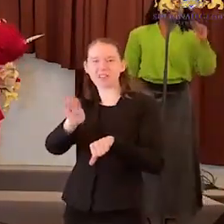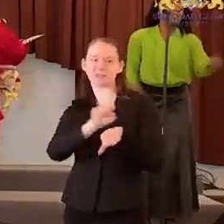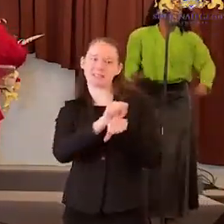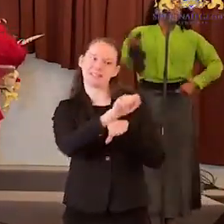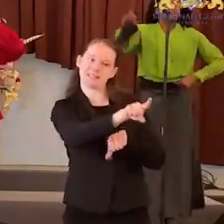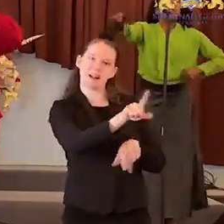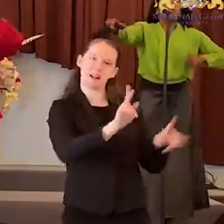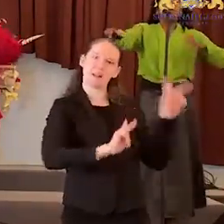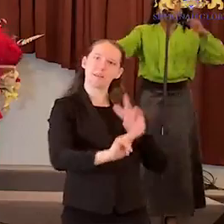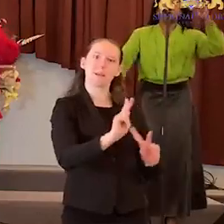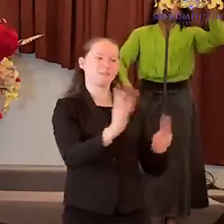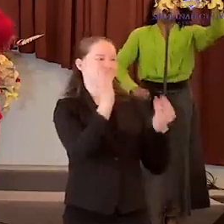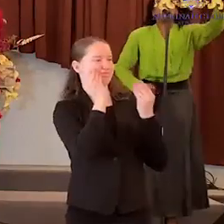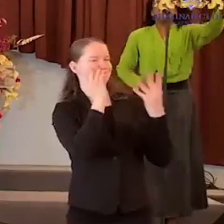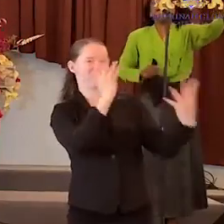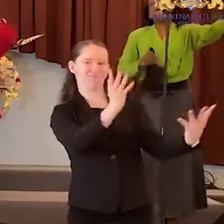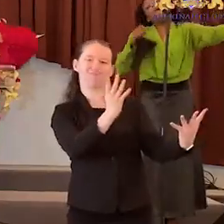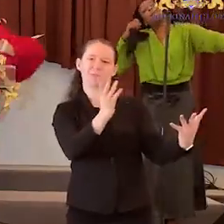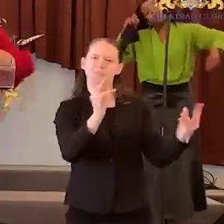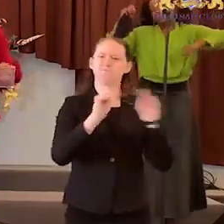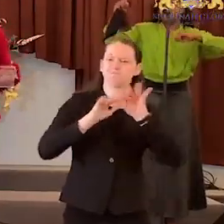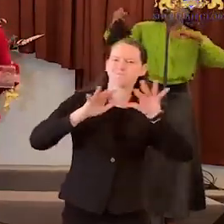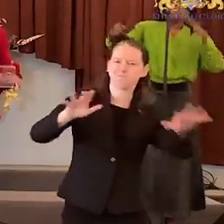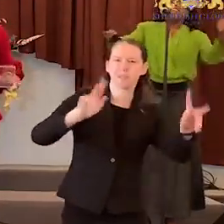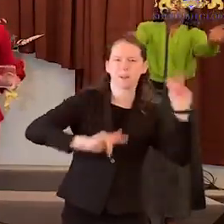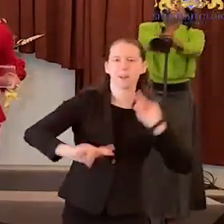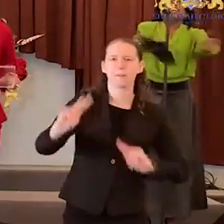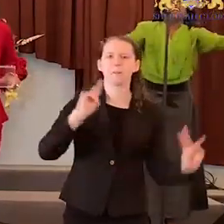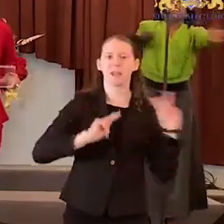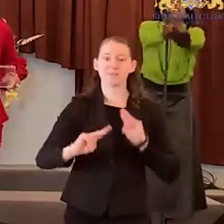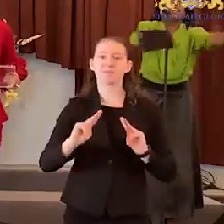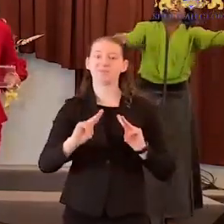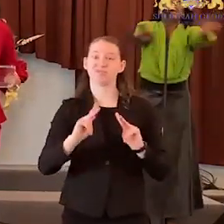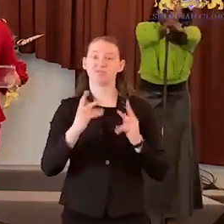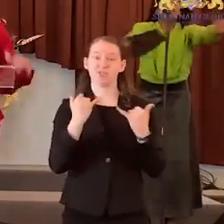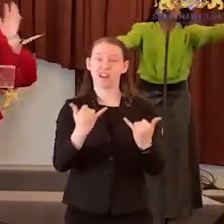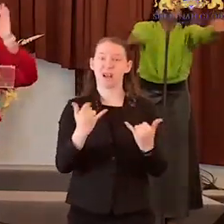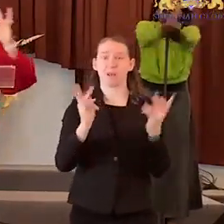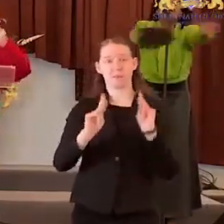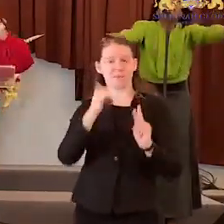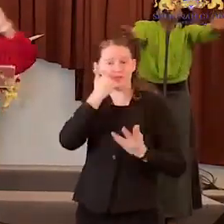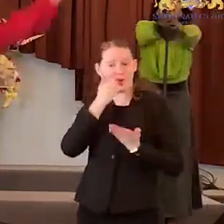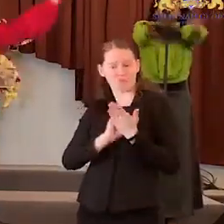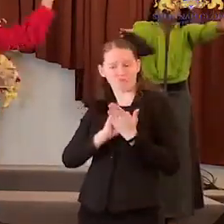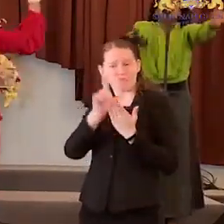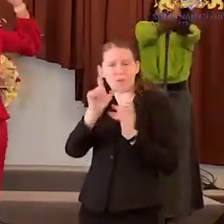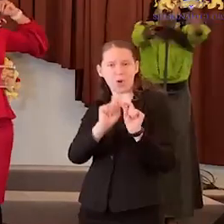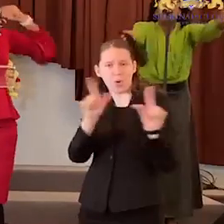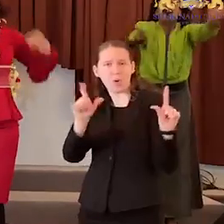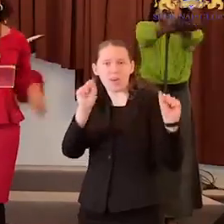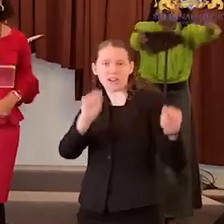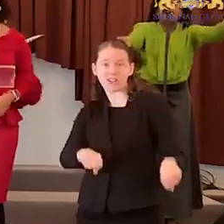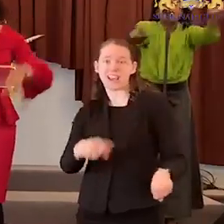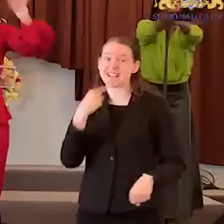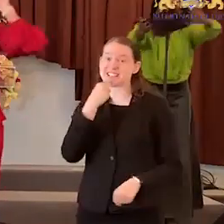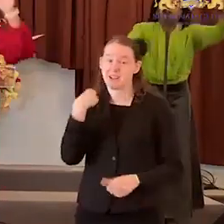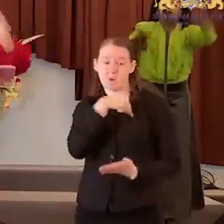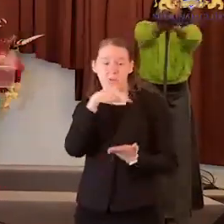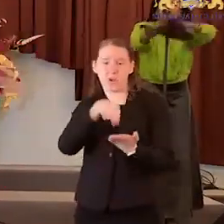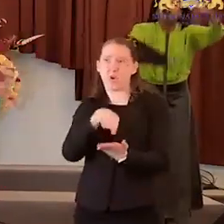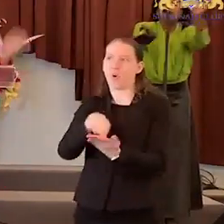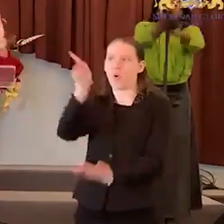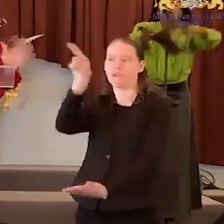somebody this week. Hit share. Share the option to watch it right there on their phone. And tell them we owe God a great praise.